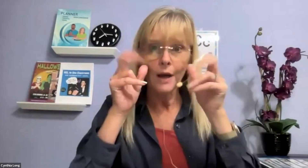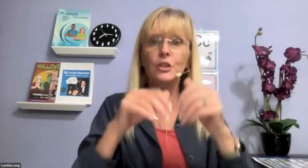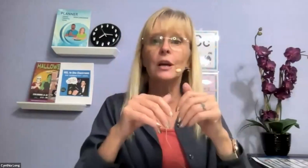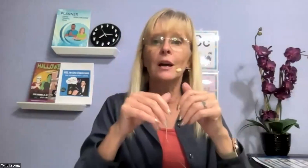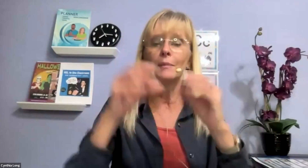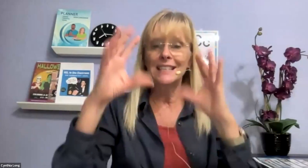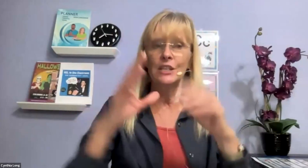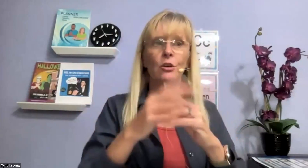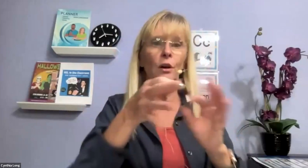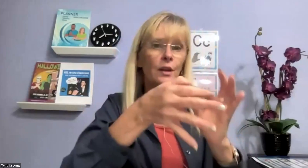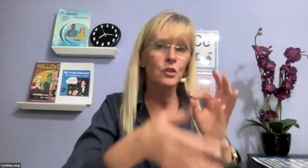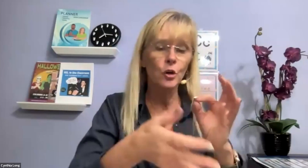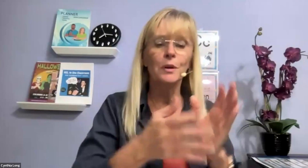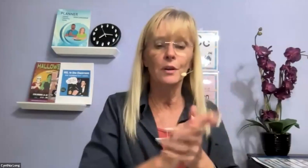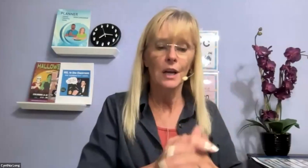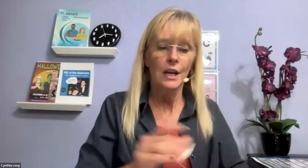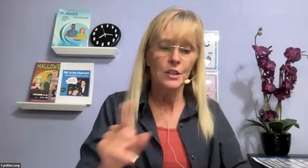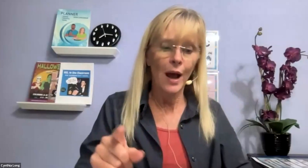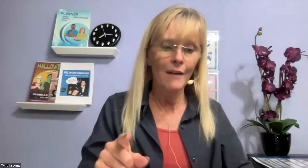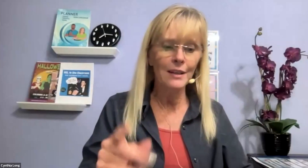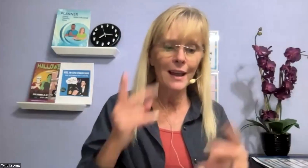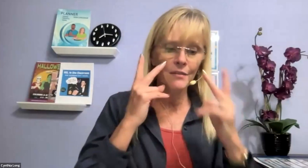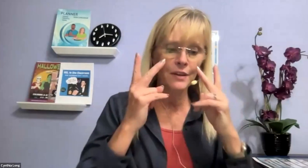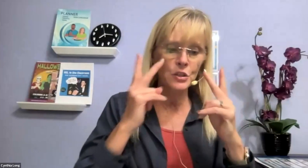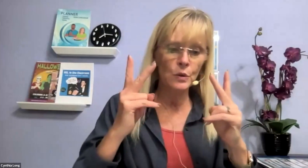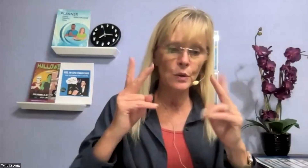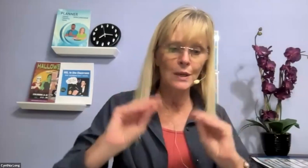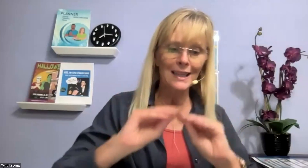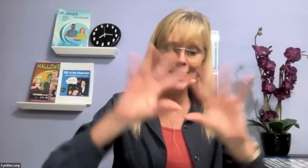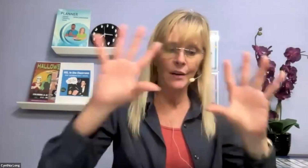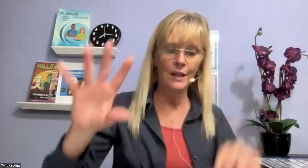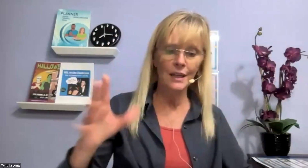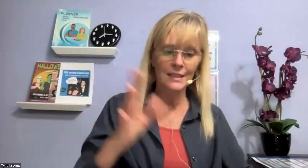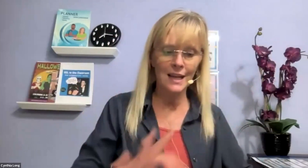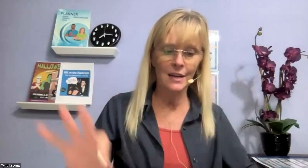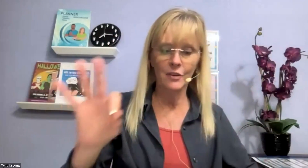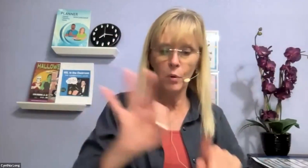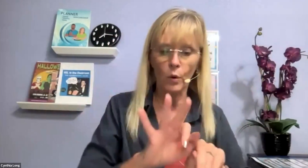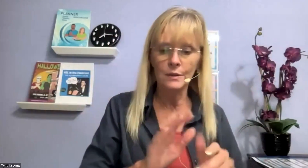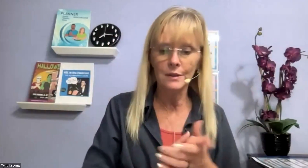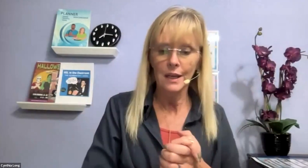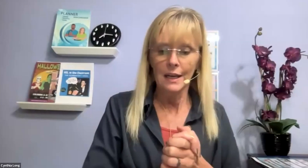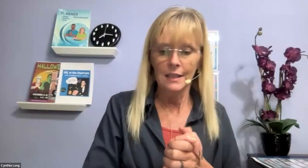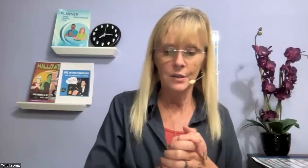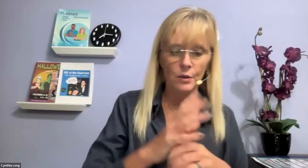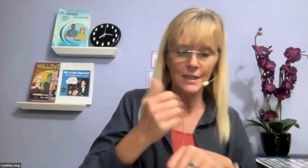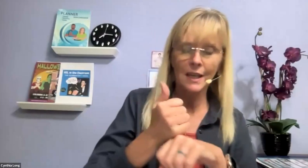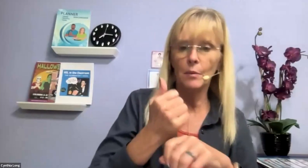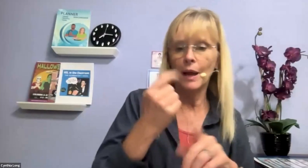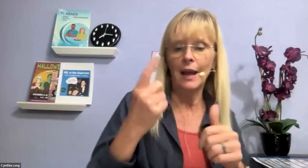watch the teacher or the interpreter. So having that visual clarity is kind of important to set up at